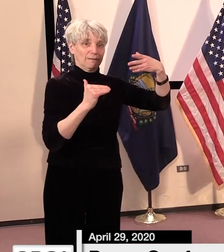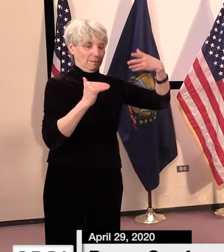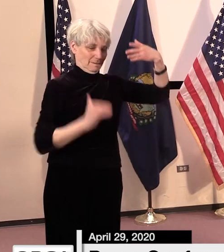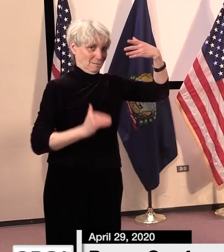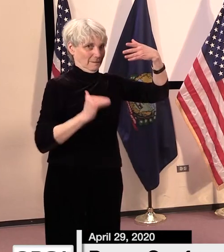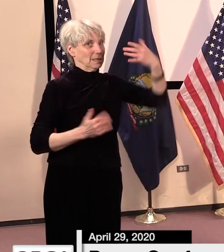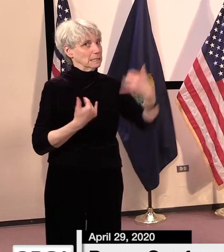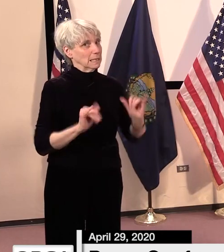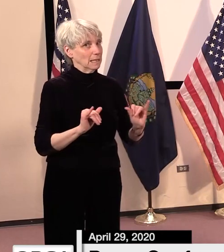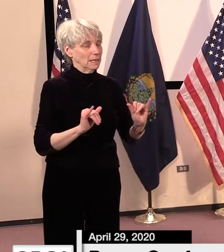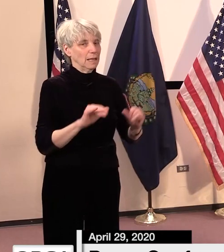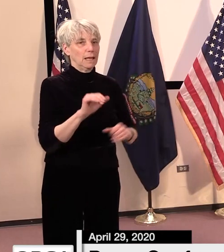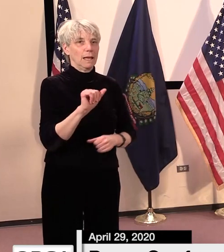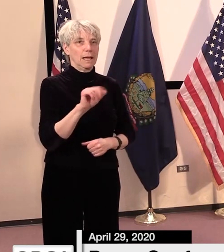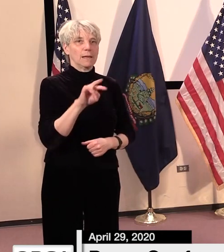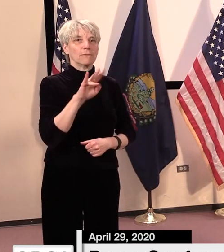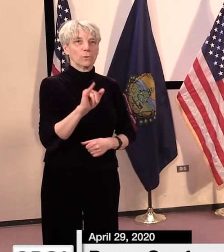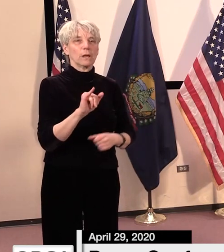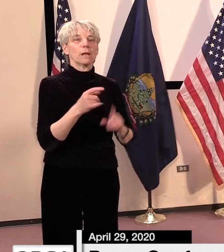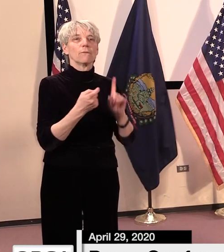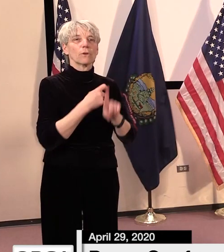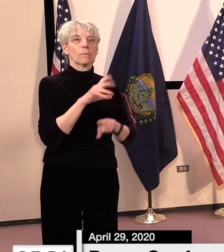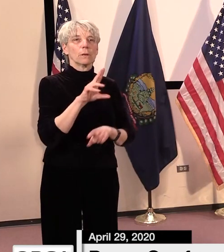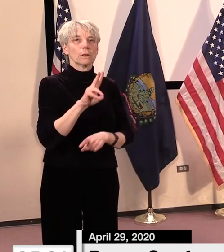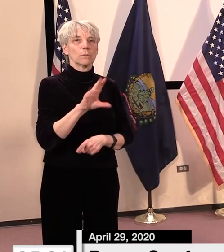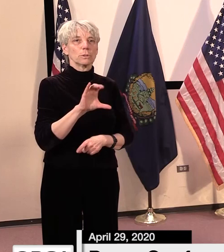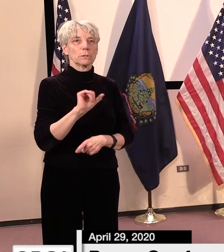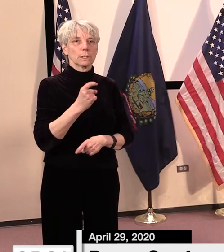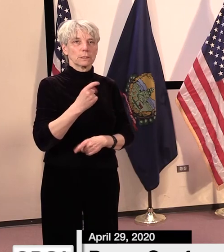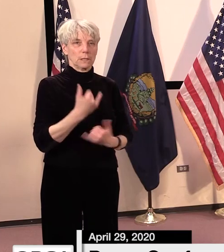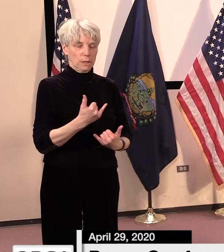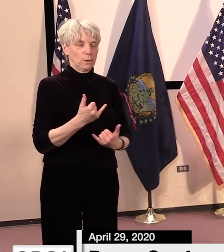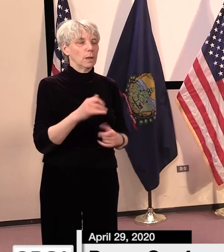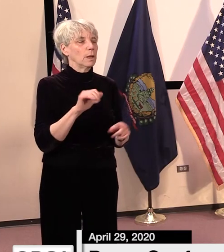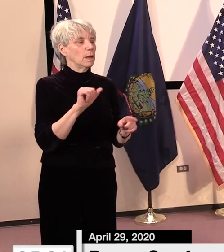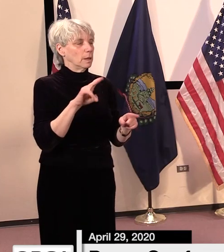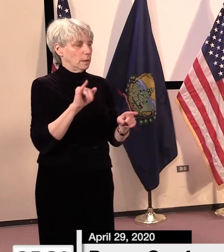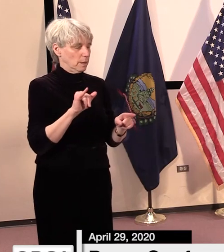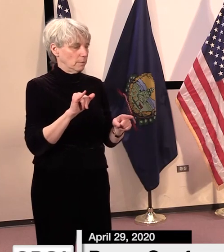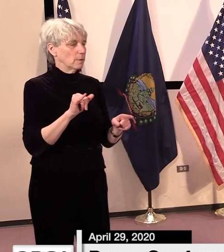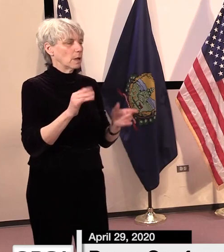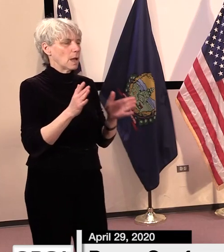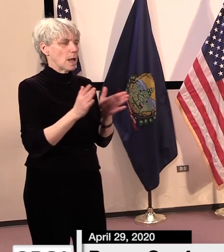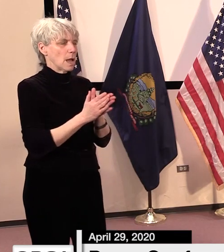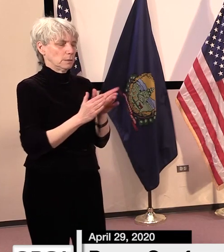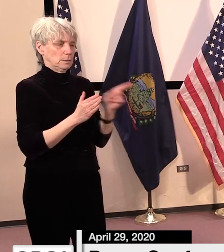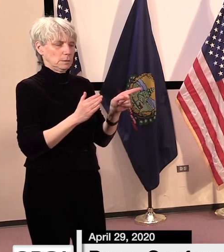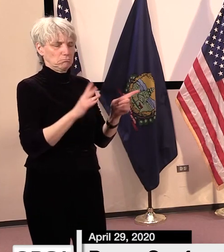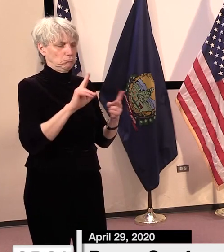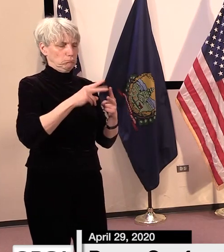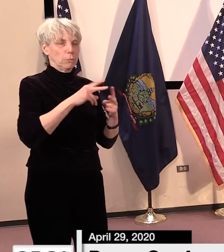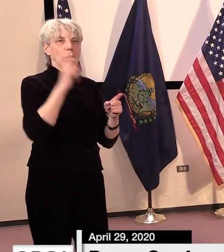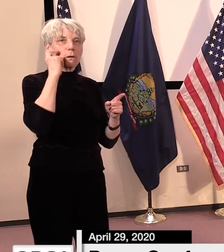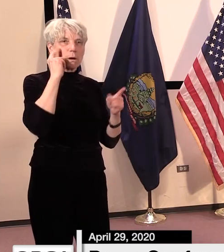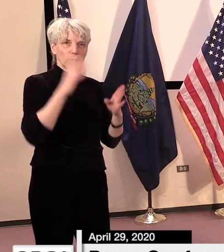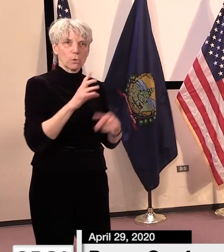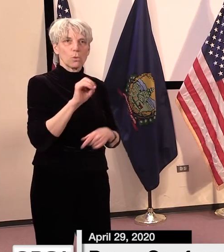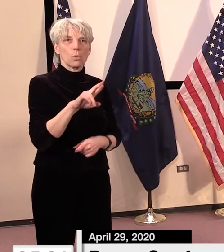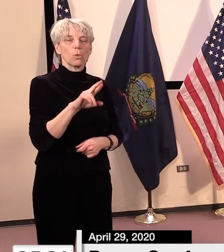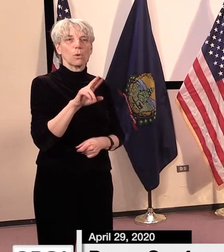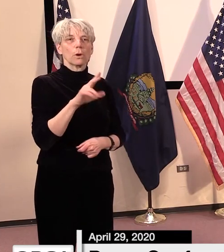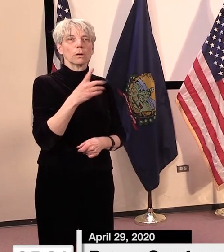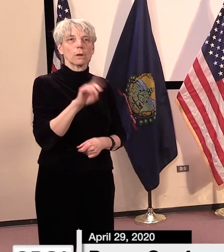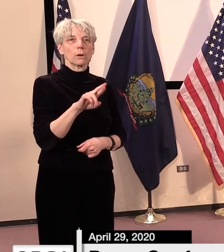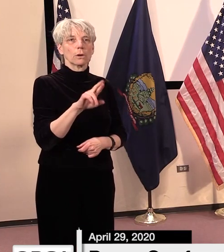that in mind. Avery, WCAX. This question is probably either for Governor Scott or Dr. Levine.